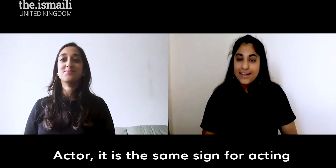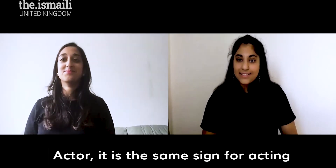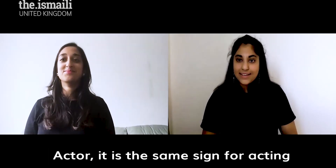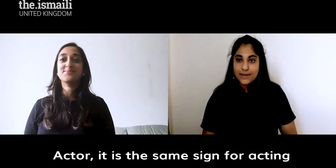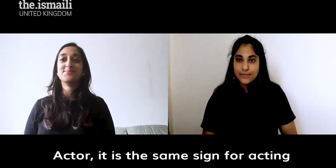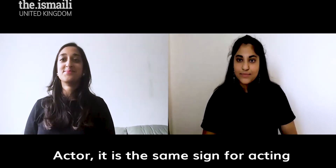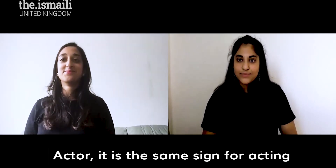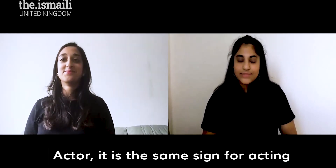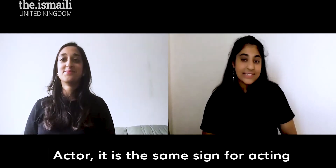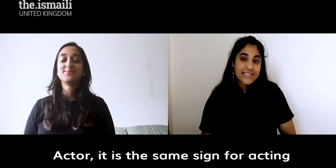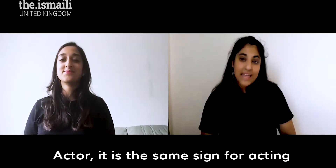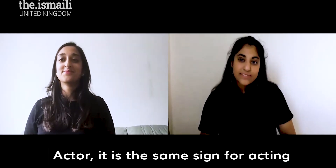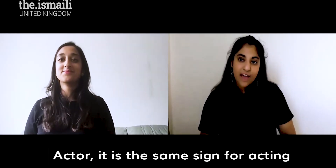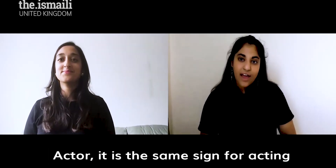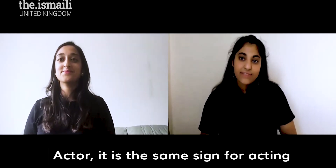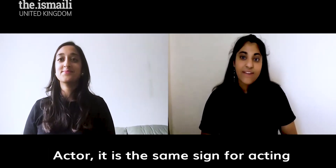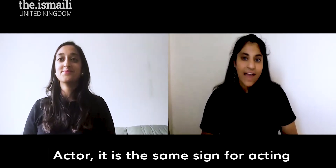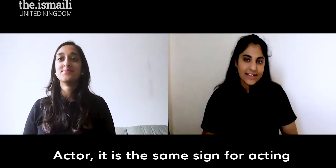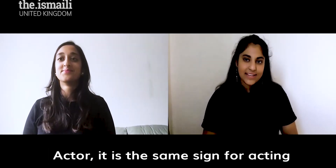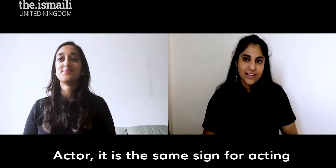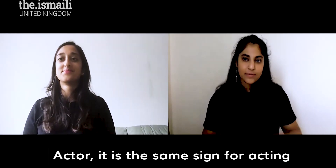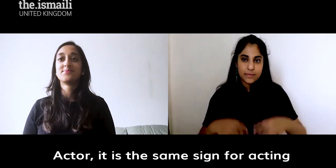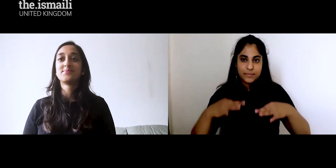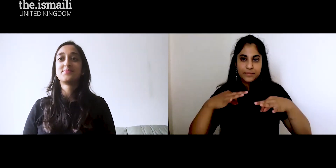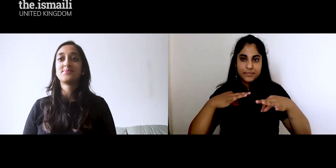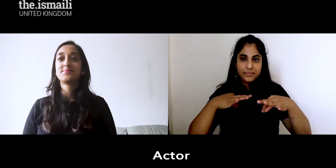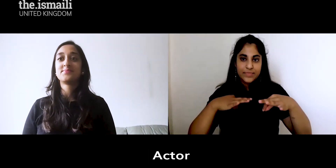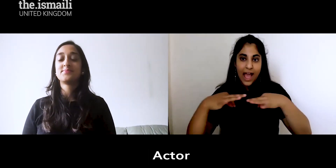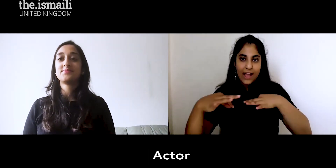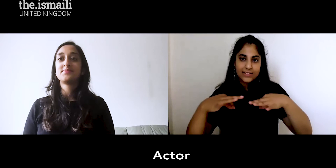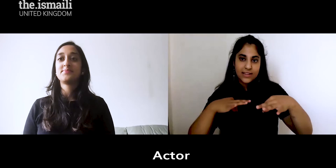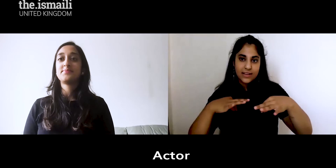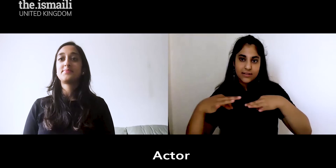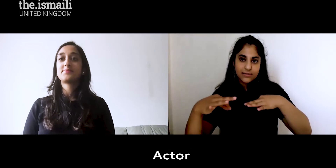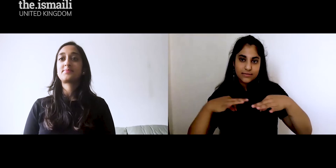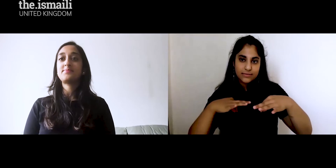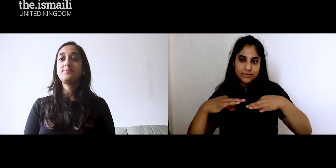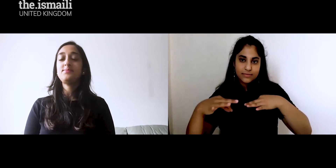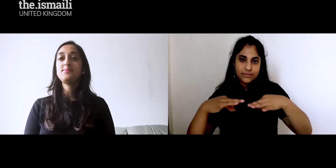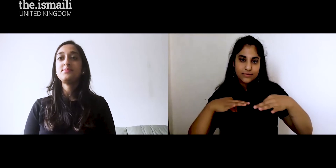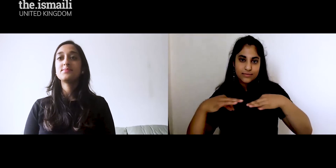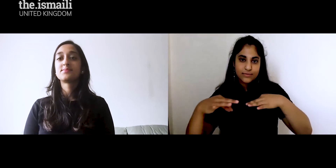Actor. It's the same sign for acting. Actor.